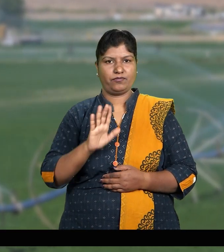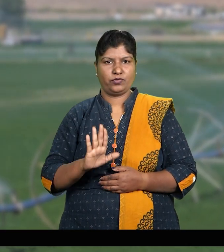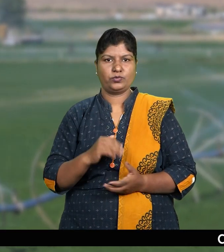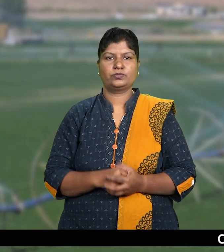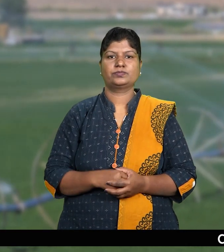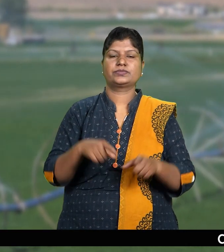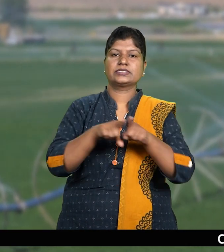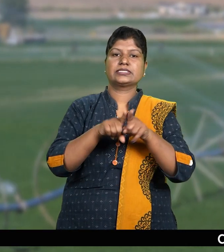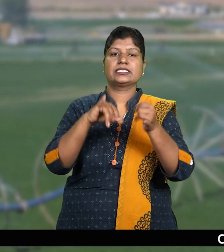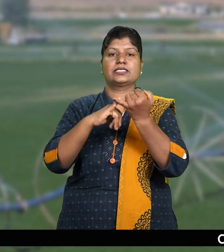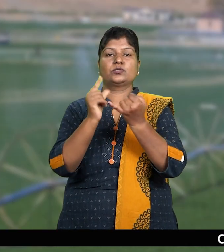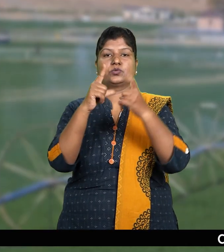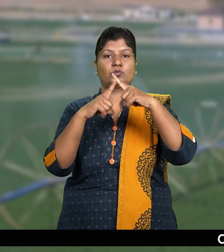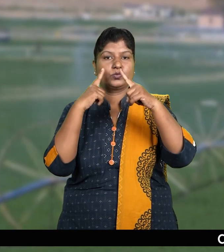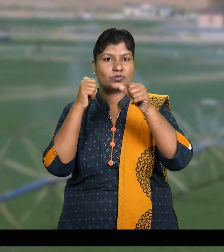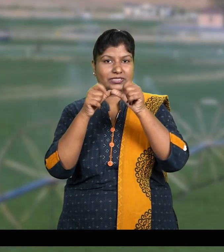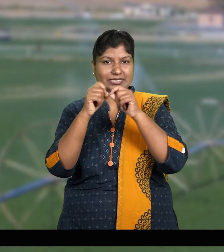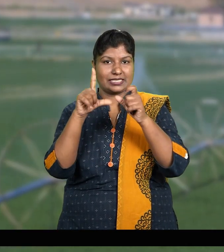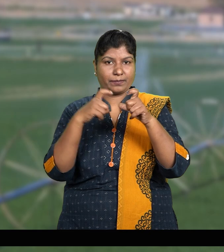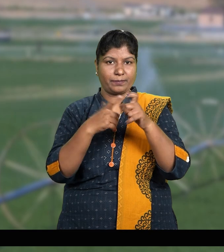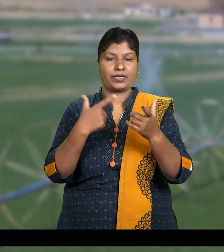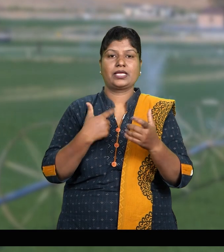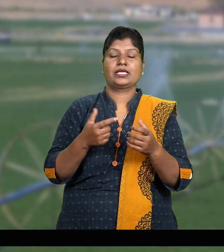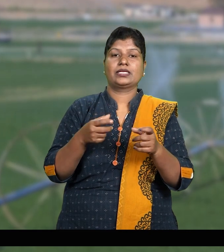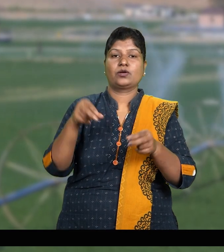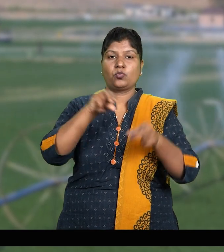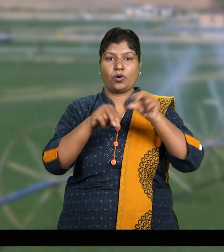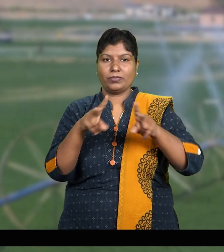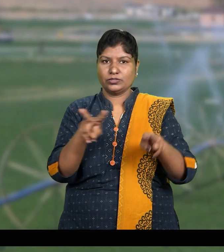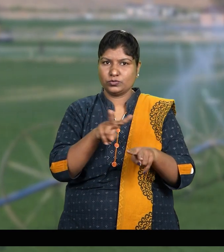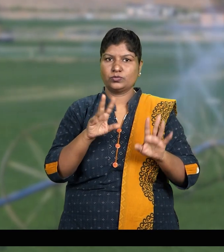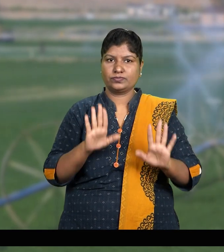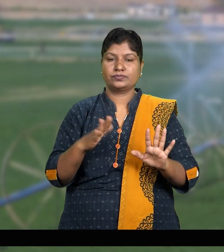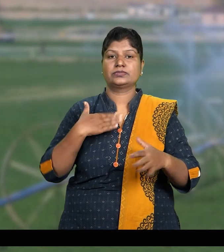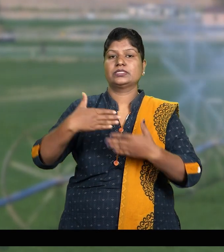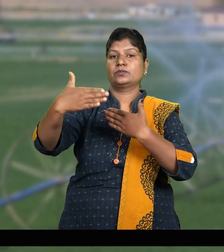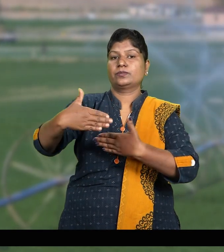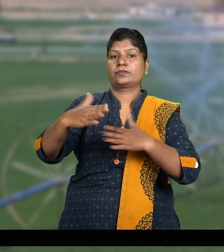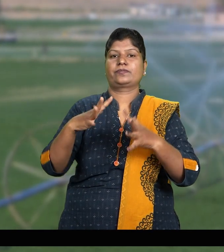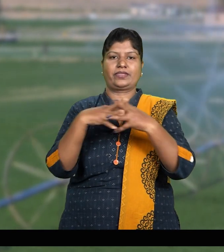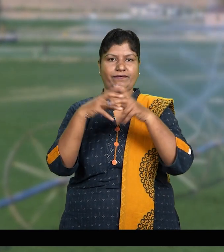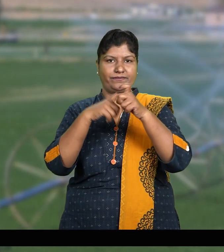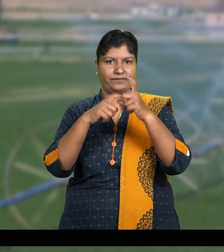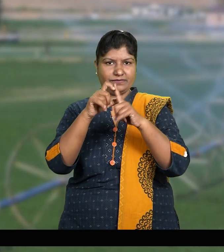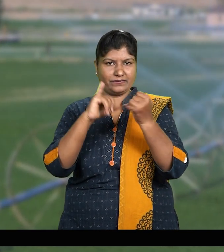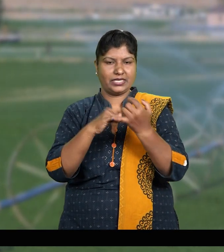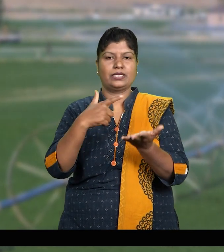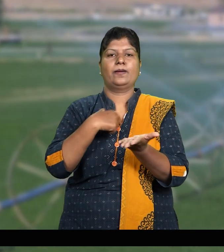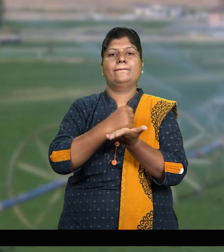Therefore, a suitable combination of different methods of weed control should be